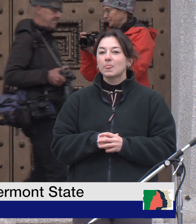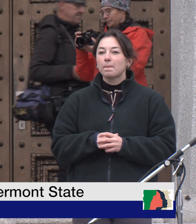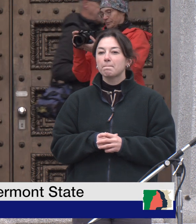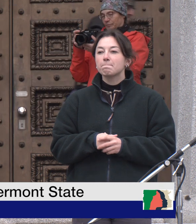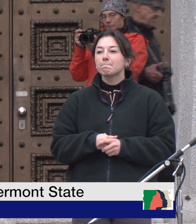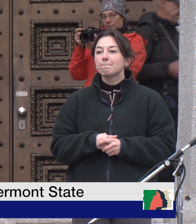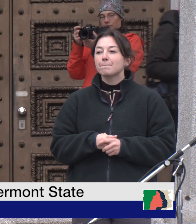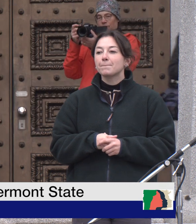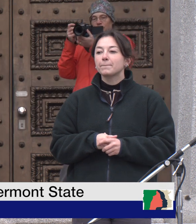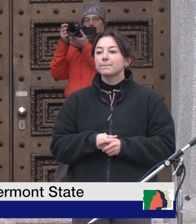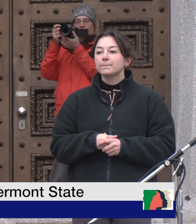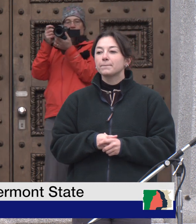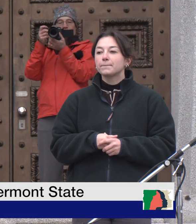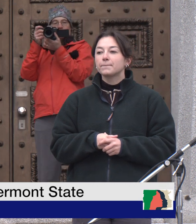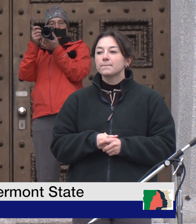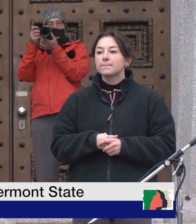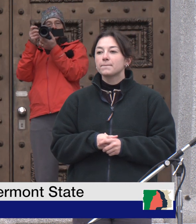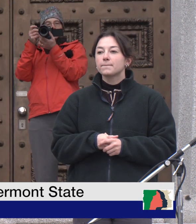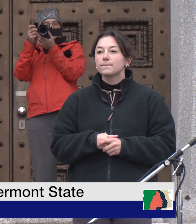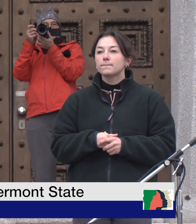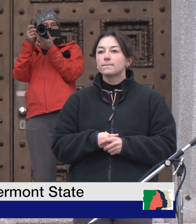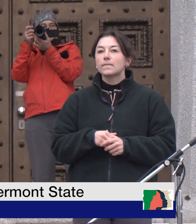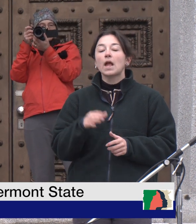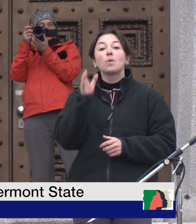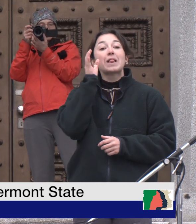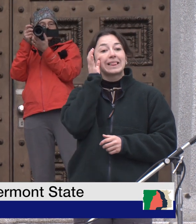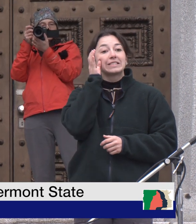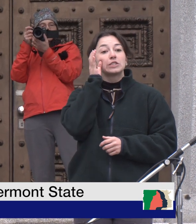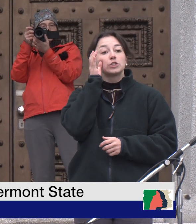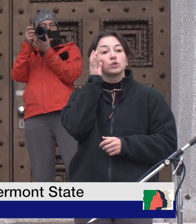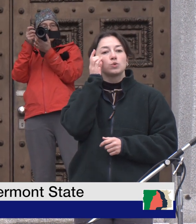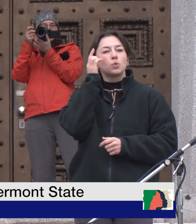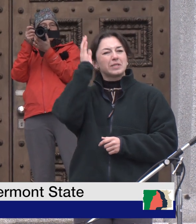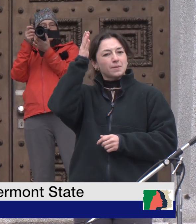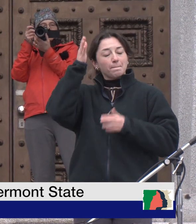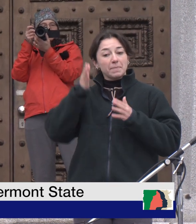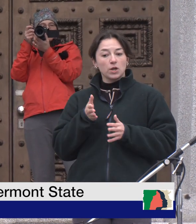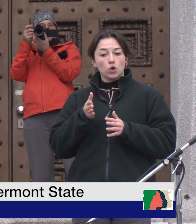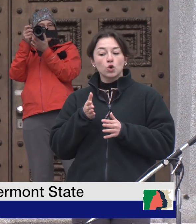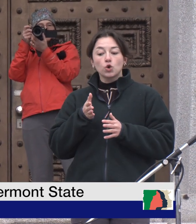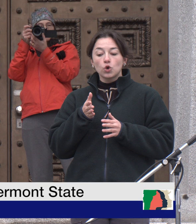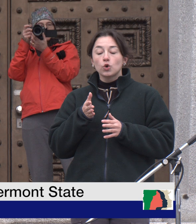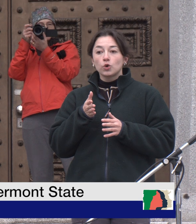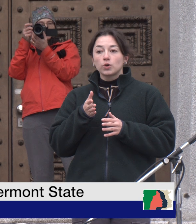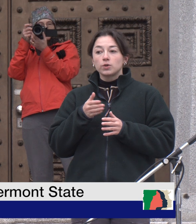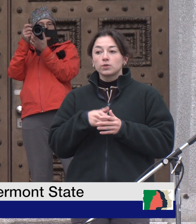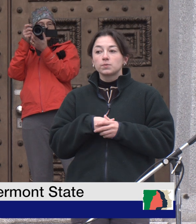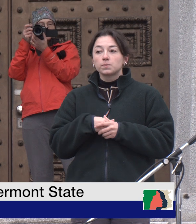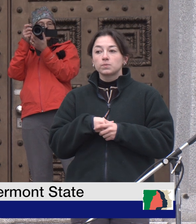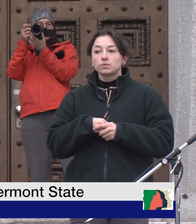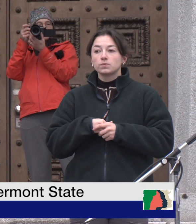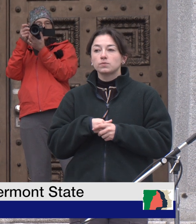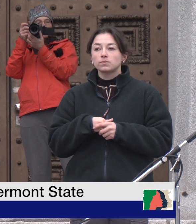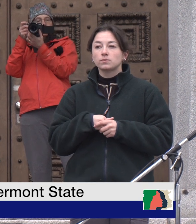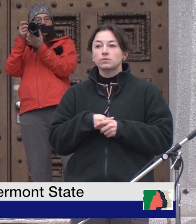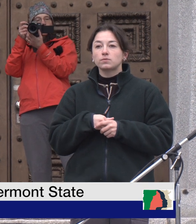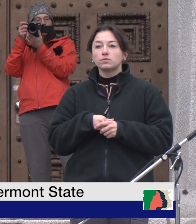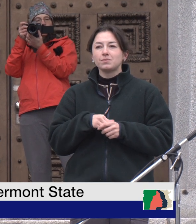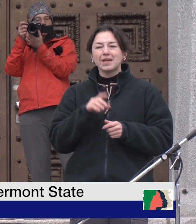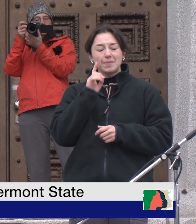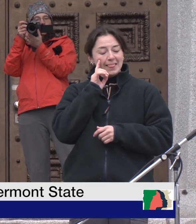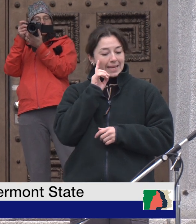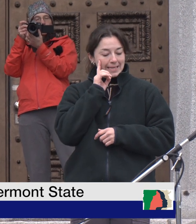And you know, I was listening to one of our earlier speakers. She just had to leave. But I was